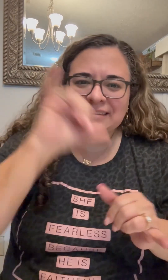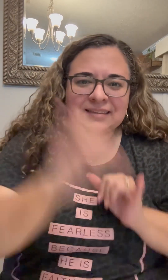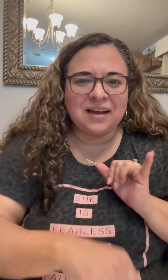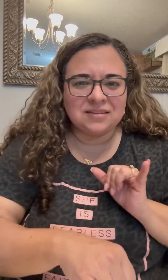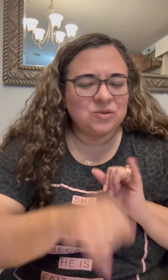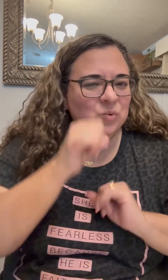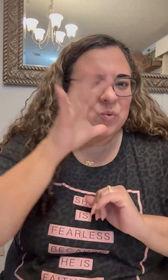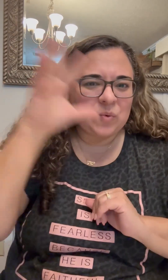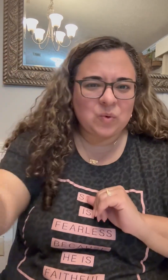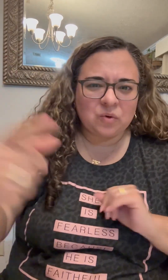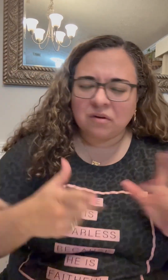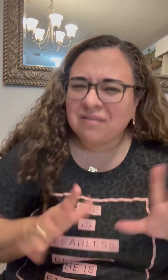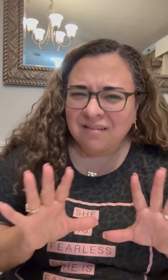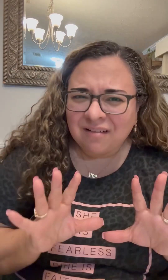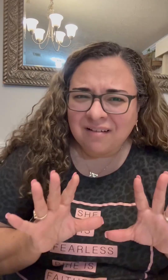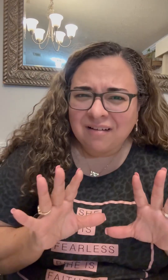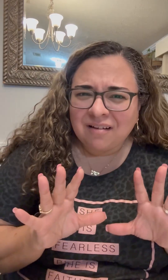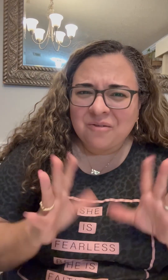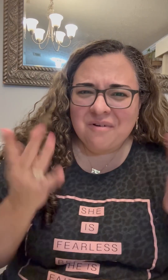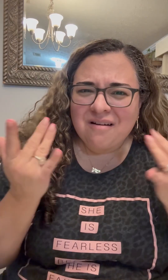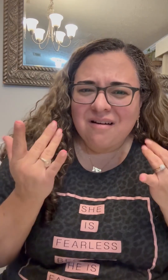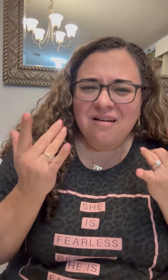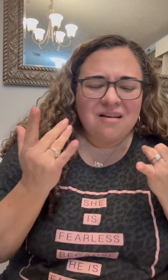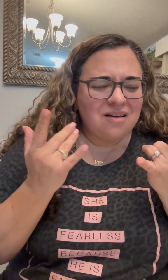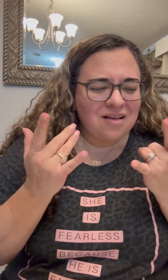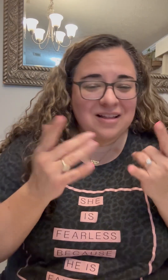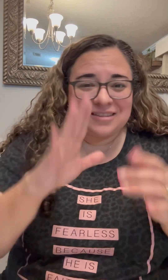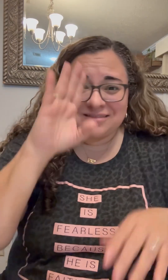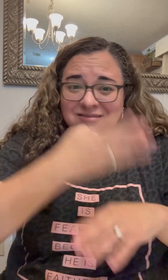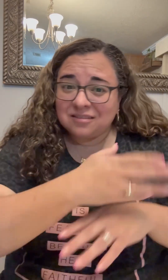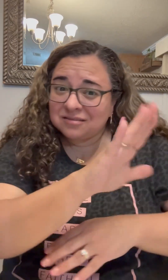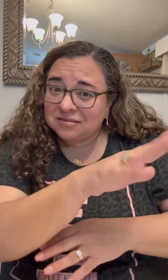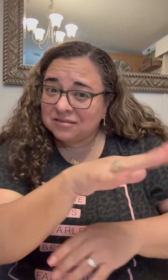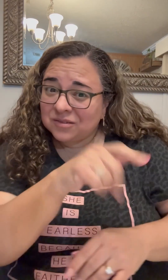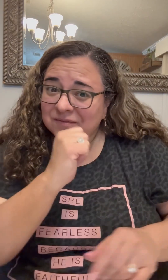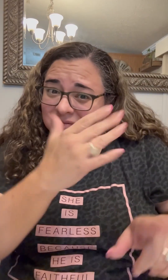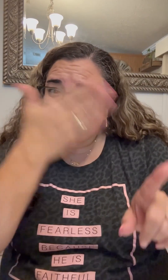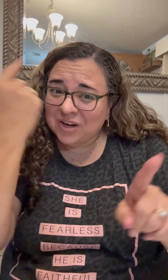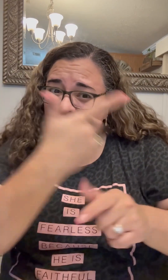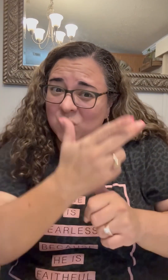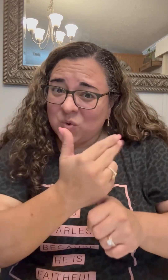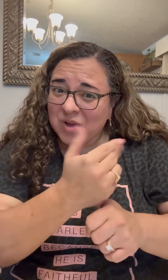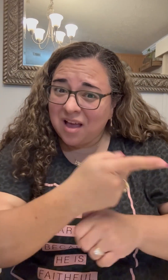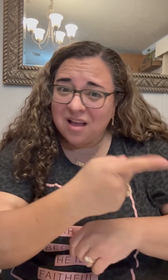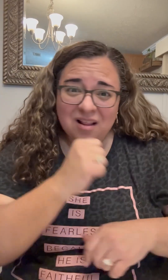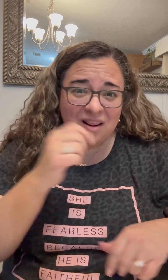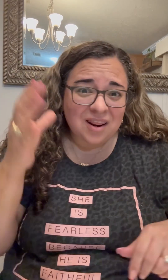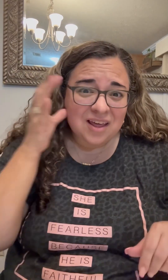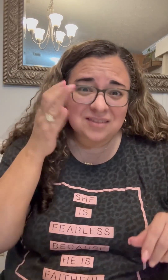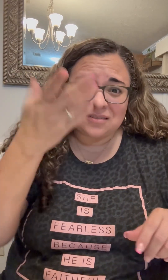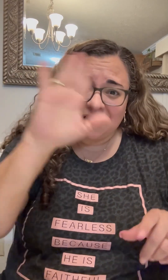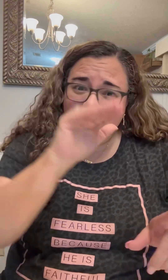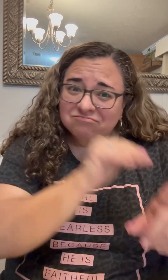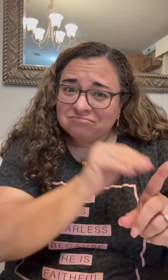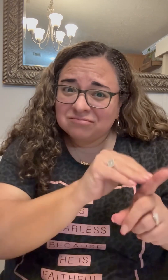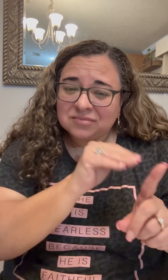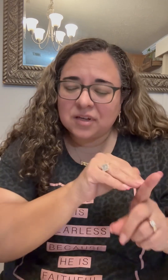him to stay, not to go on the trip. He's like, what? And his son reminded him, remember the hotel